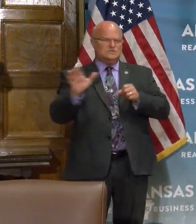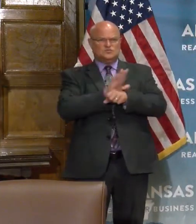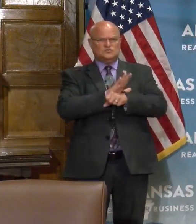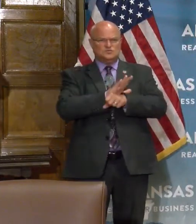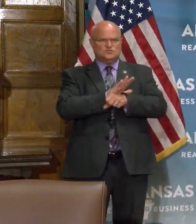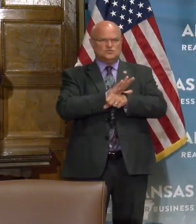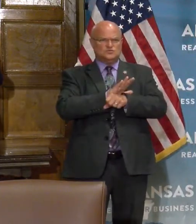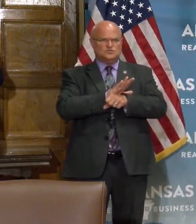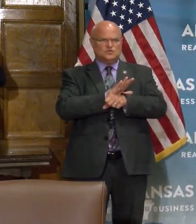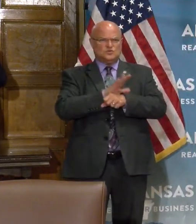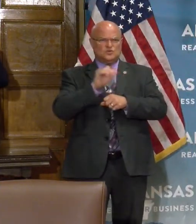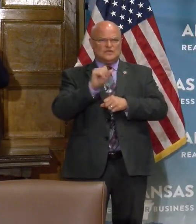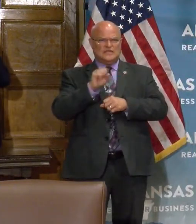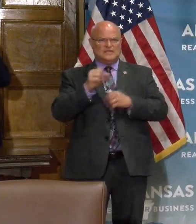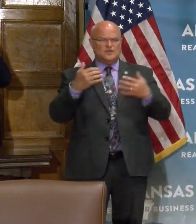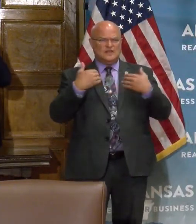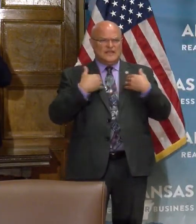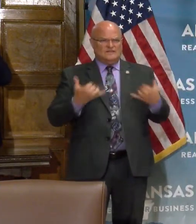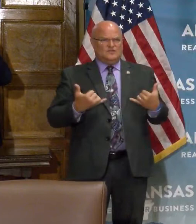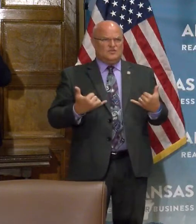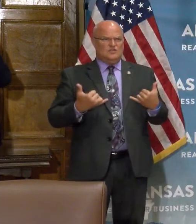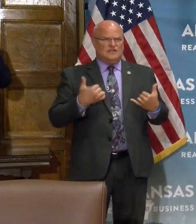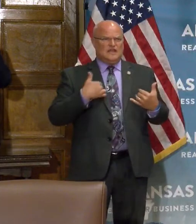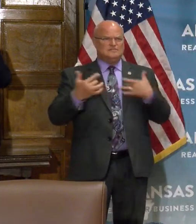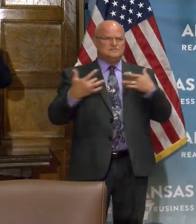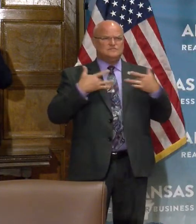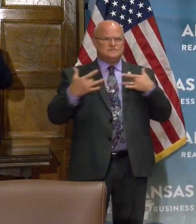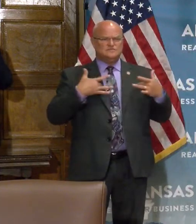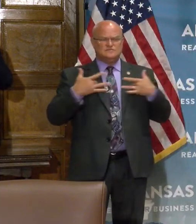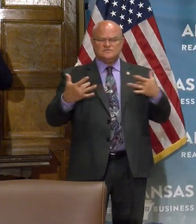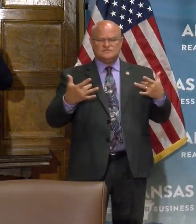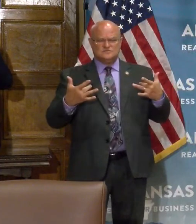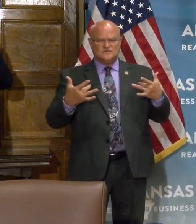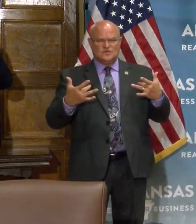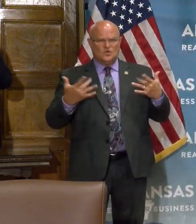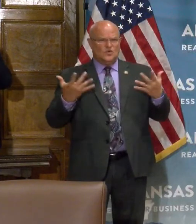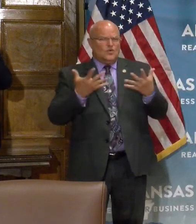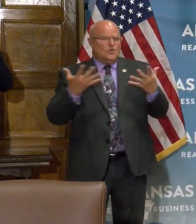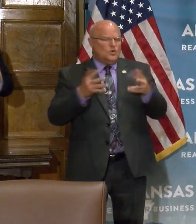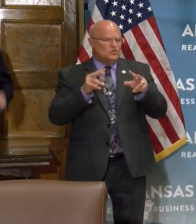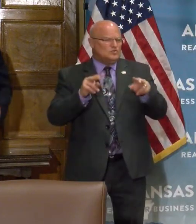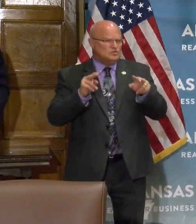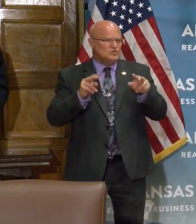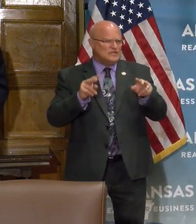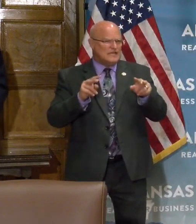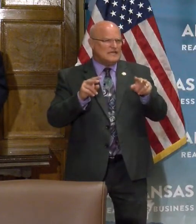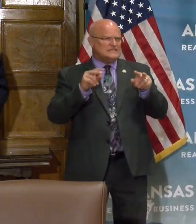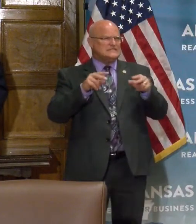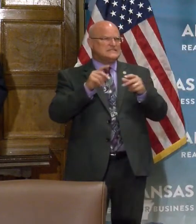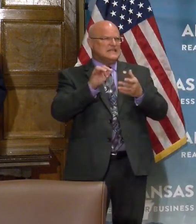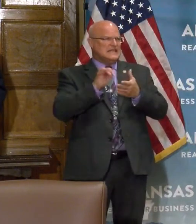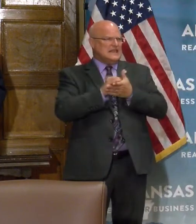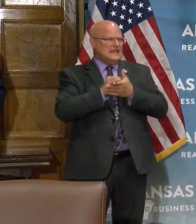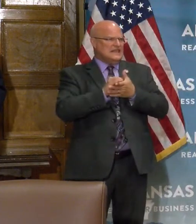total cases, what they have currently. So I'm just curious as to what you're looking at it to seeing